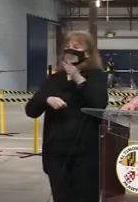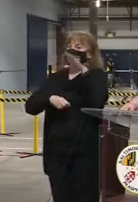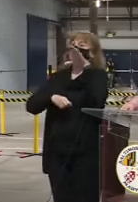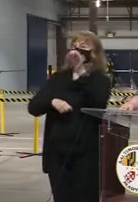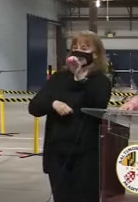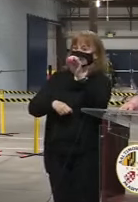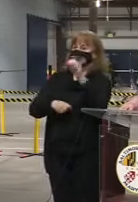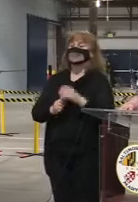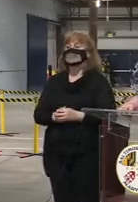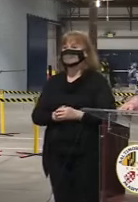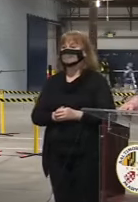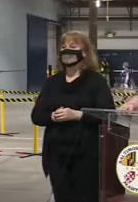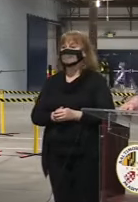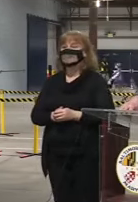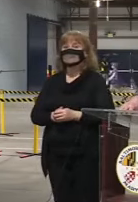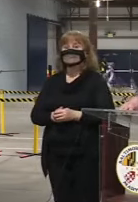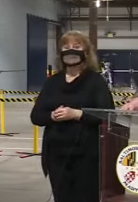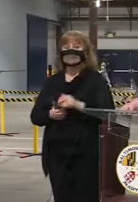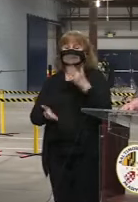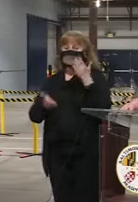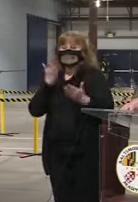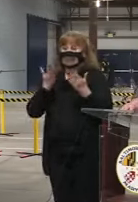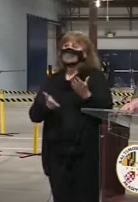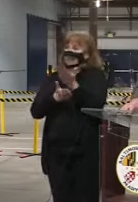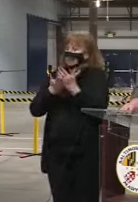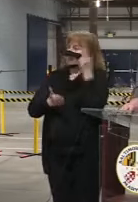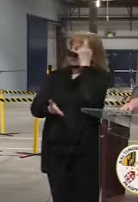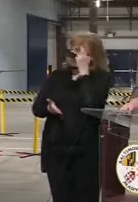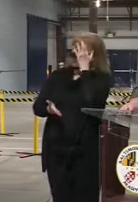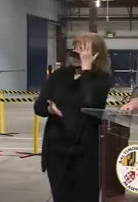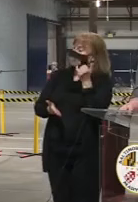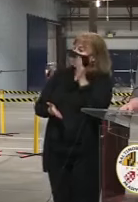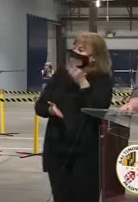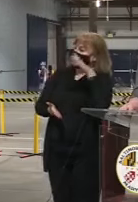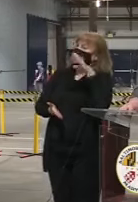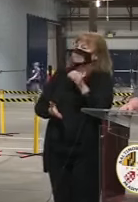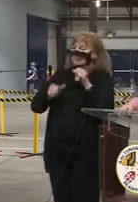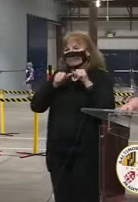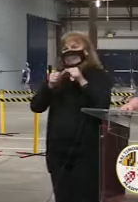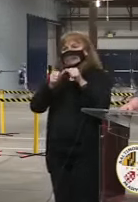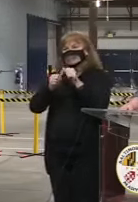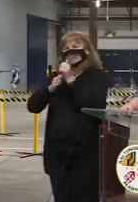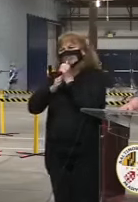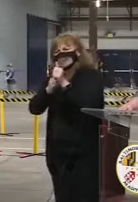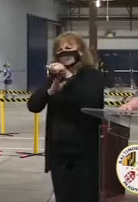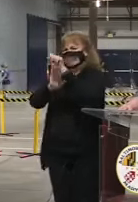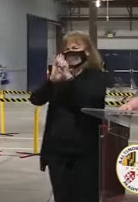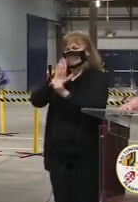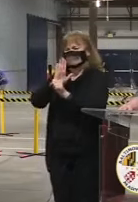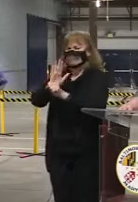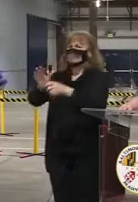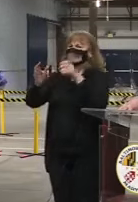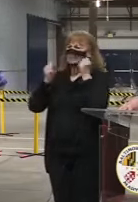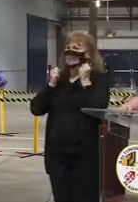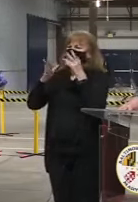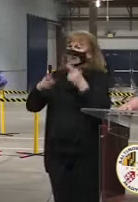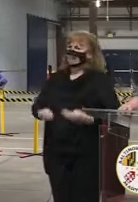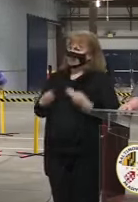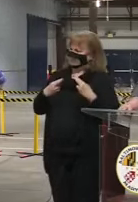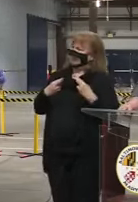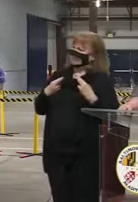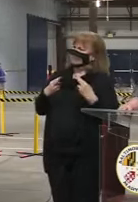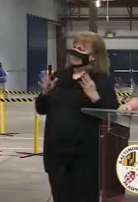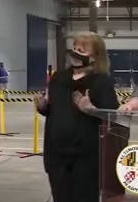County. That might be part of the reason why Baltimore County continues to lead the state in the number of residents who have